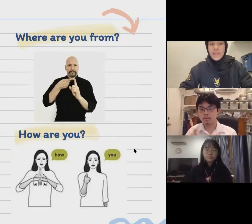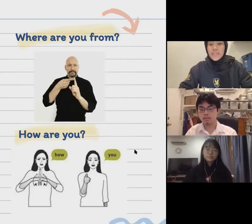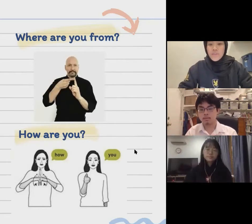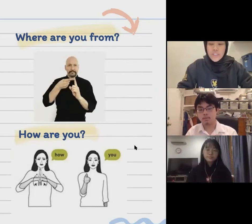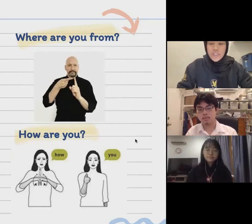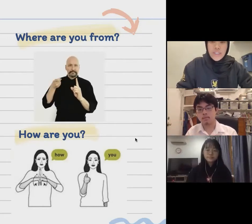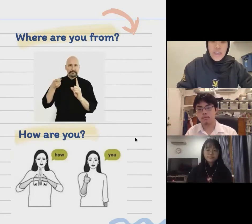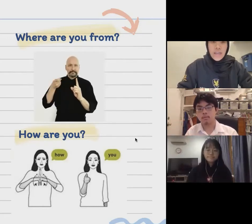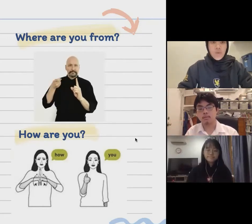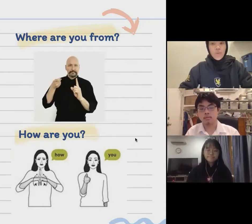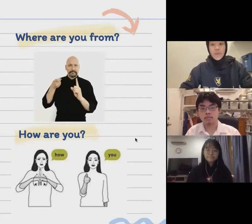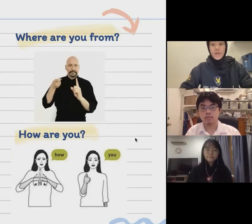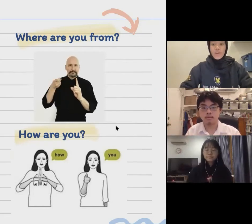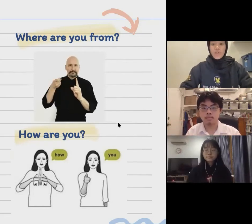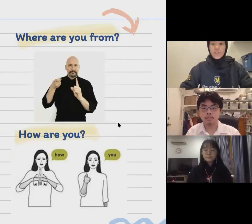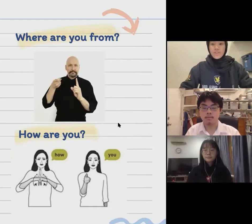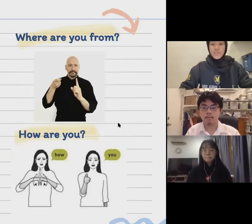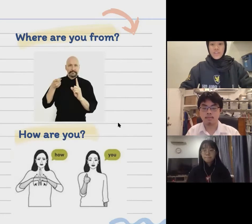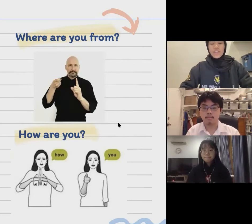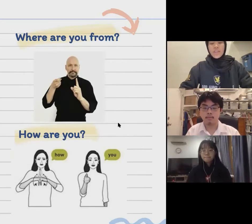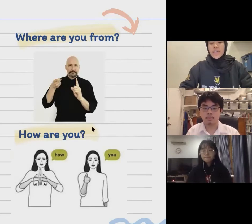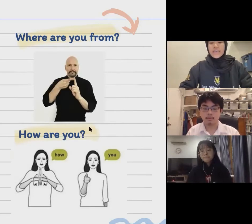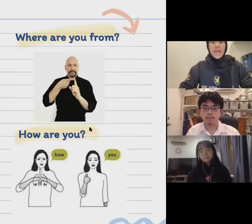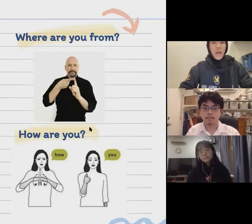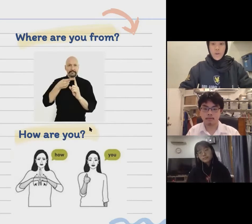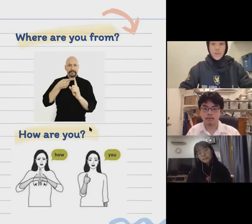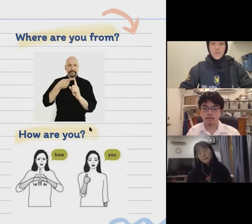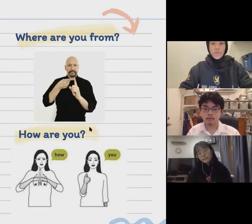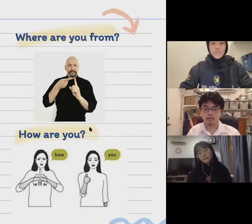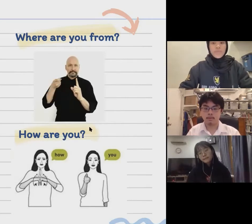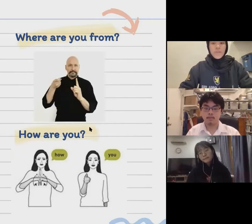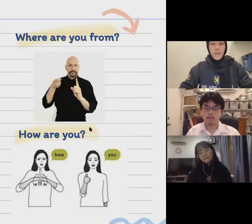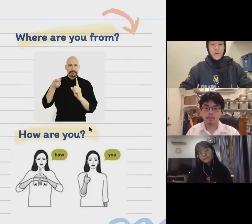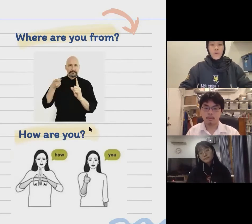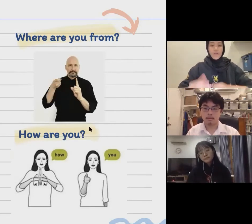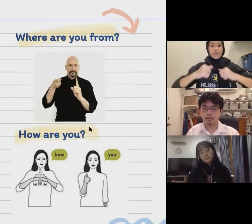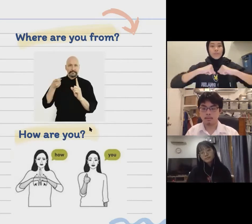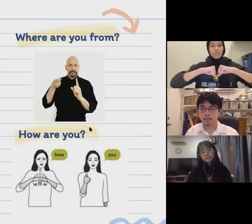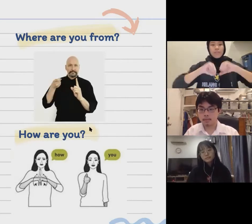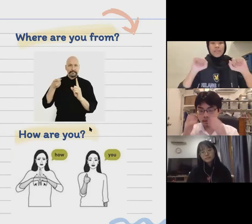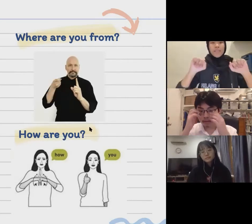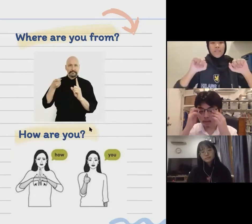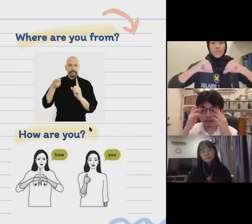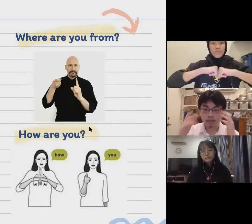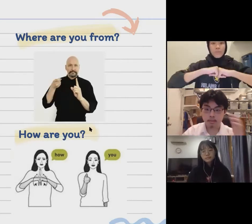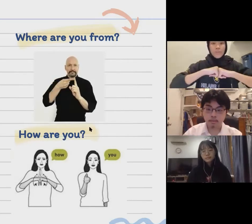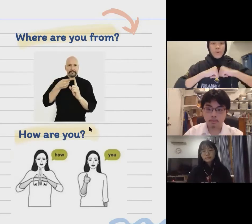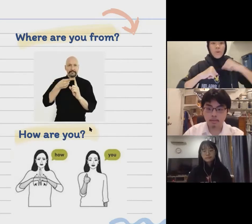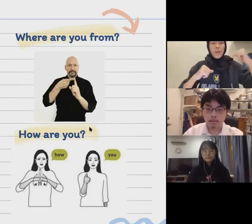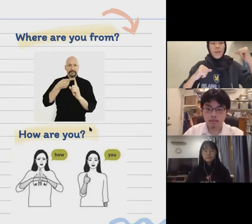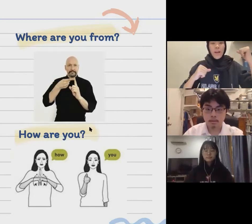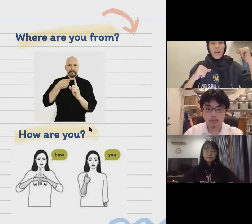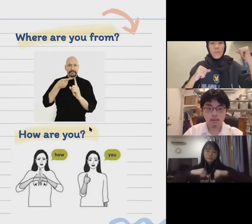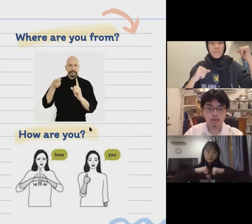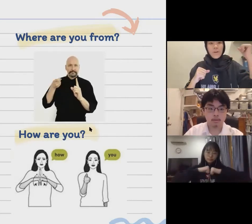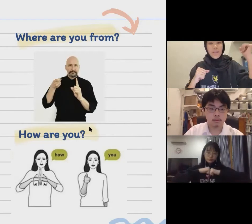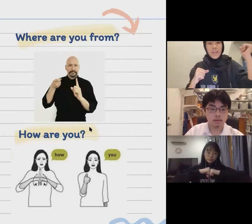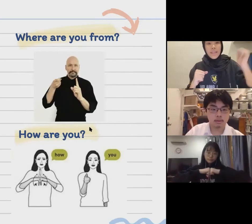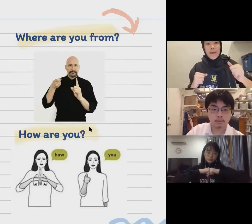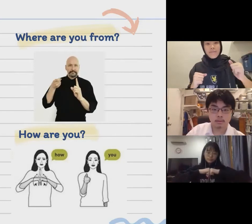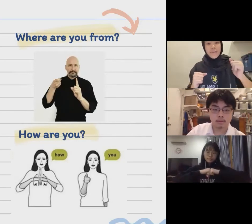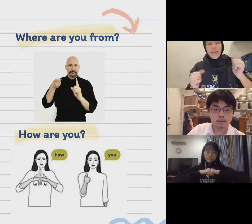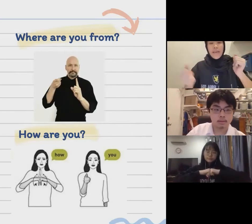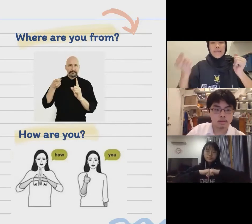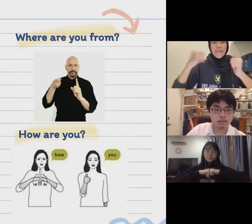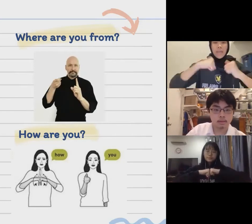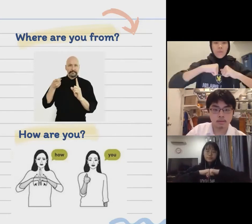The last question that we are going to learn is how are you? How are you? So basically you put your